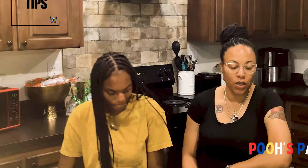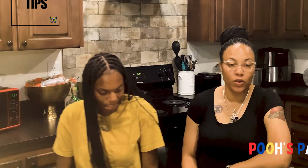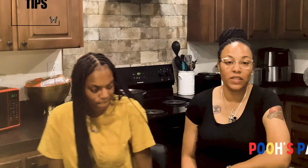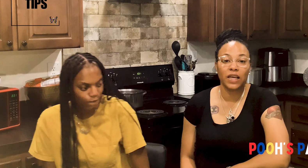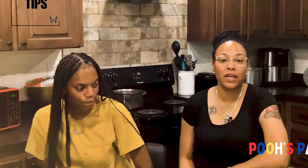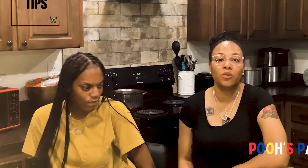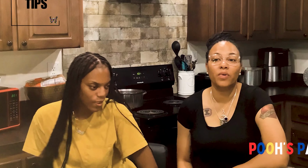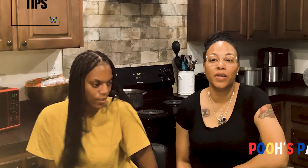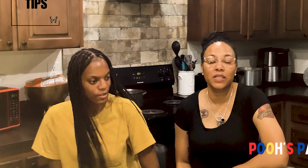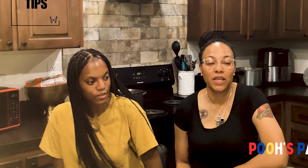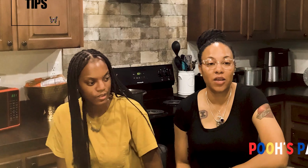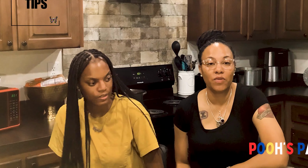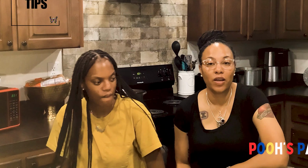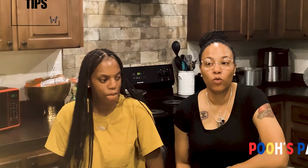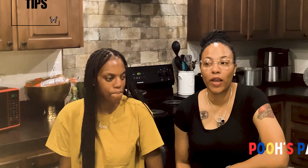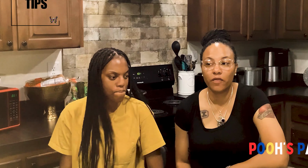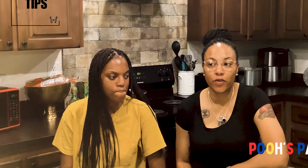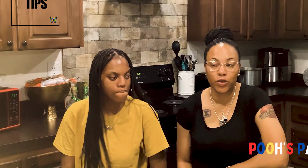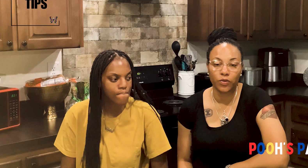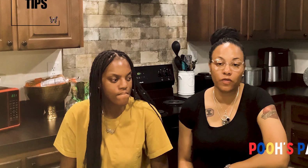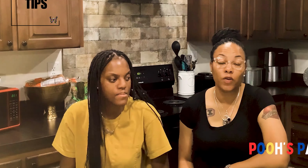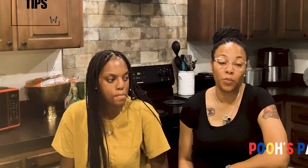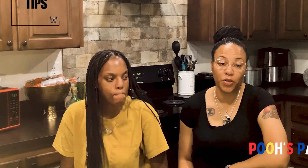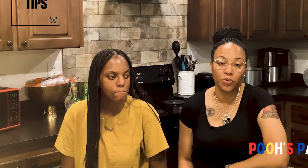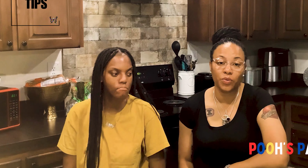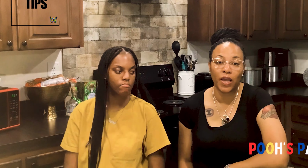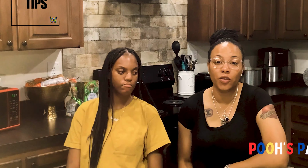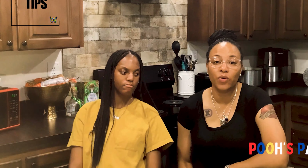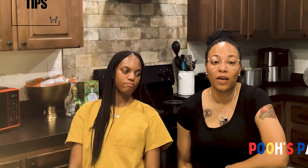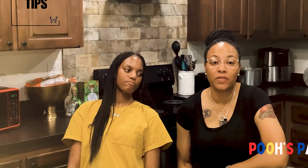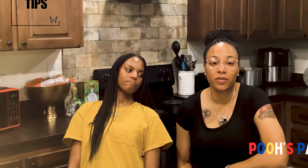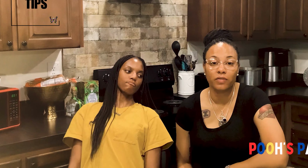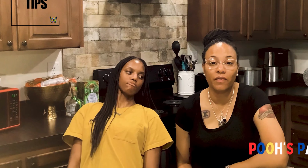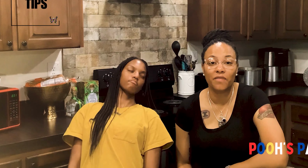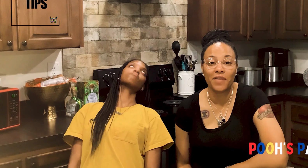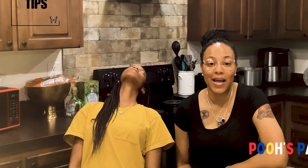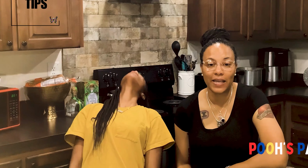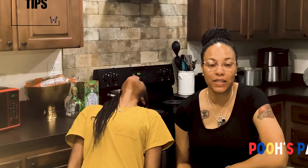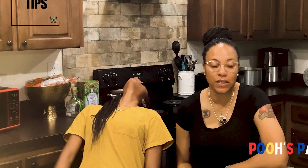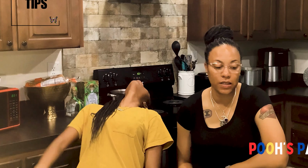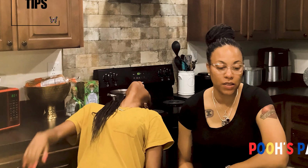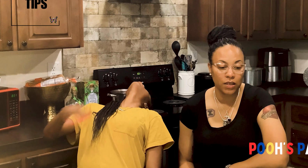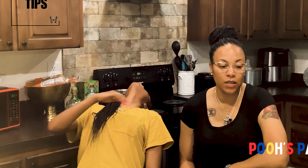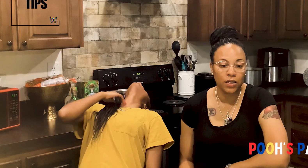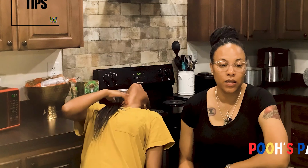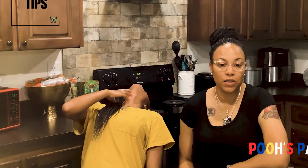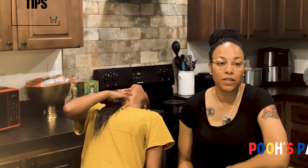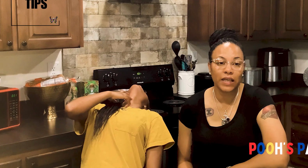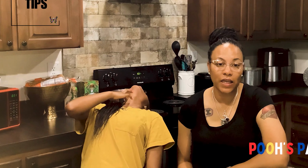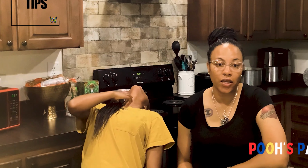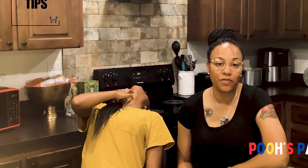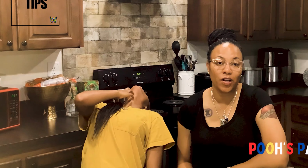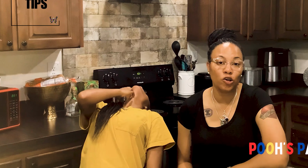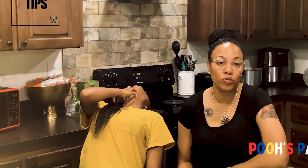they take that right away from you, and you have to fight to take care of your own